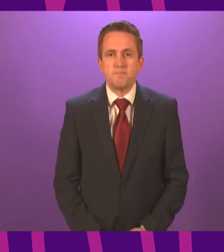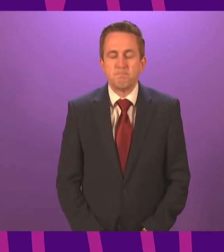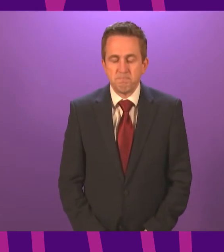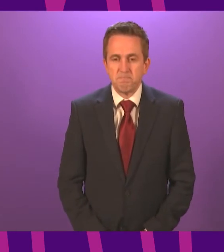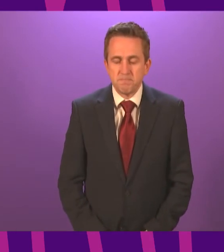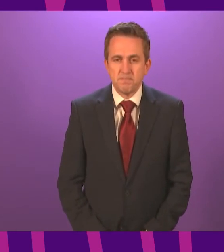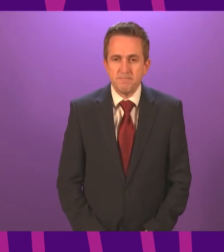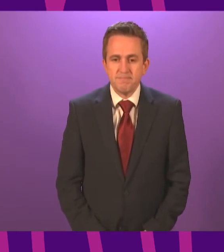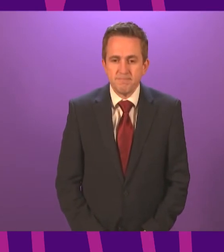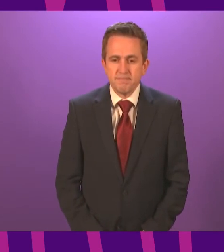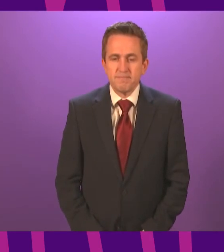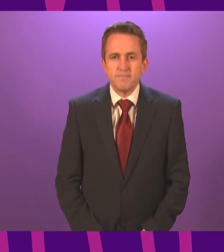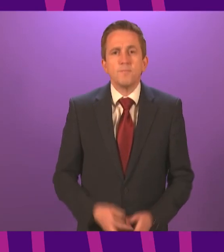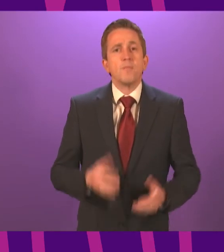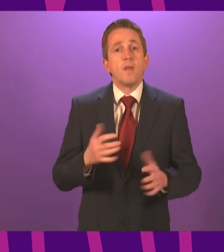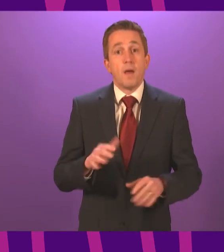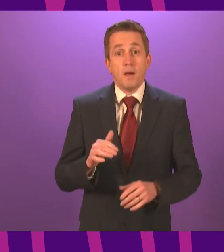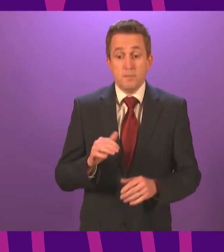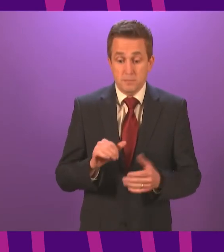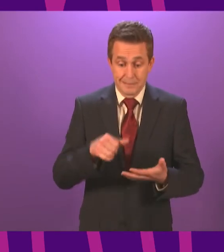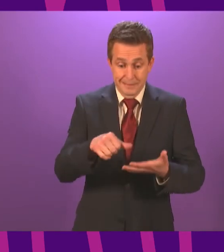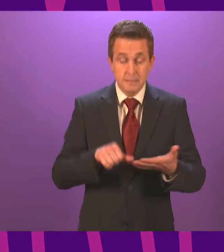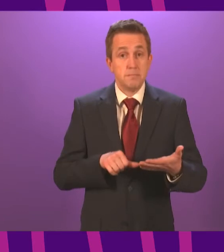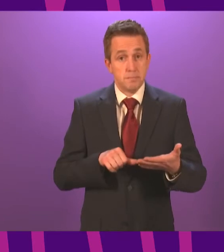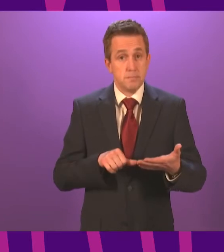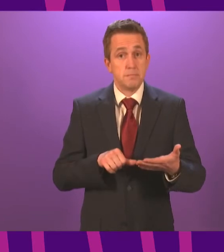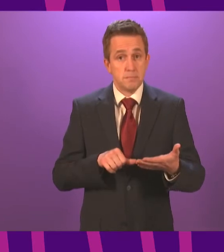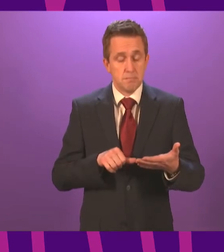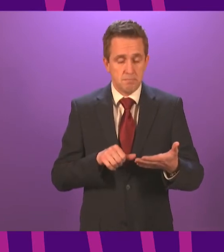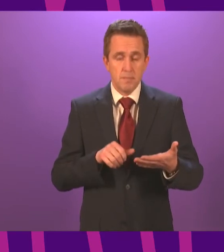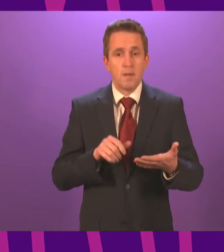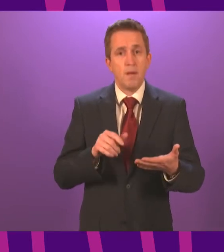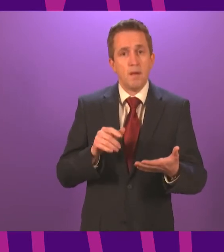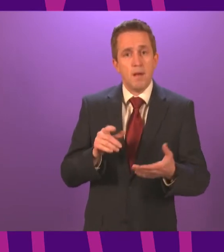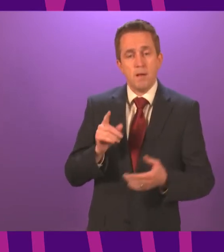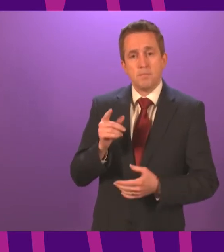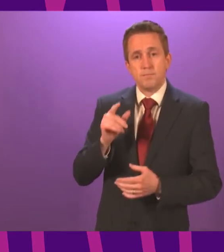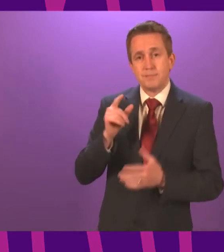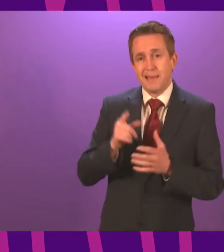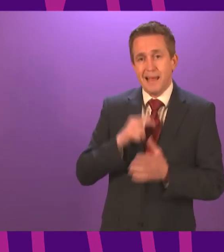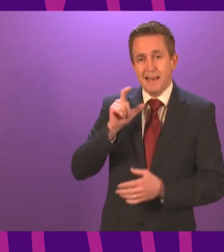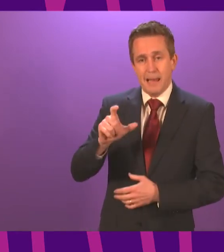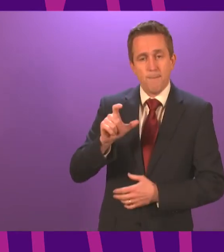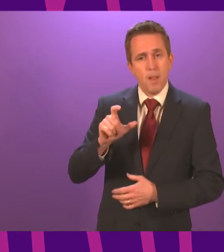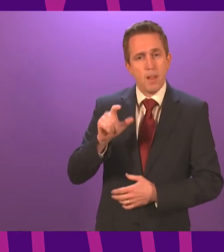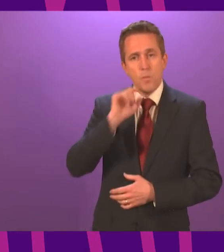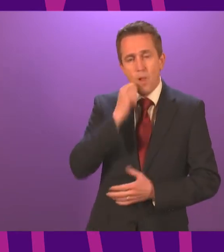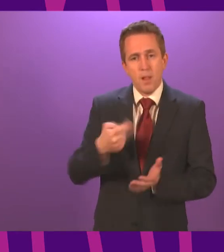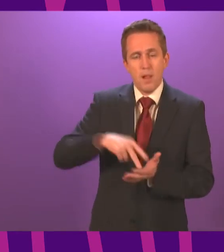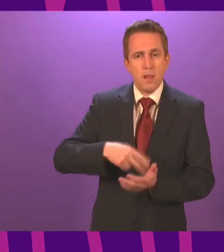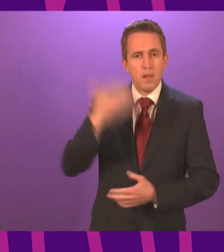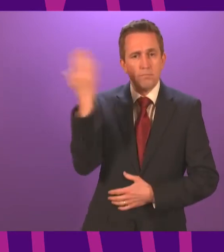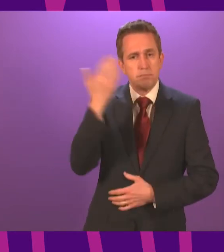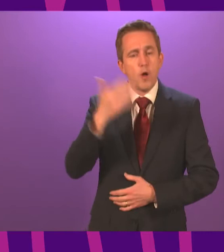Thank you, colleagues. Now, before we move on to the next item of business, and I call Cabinet Secretary Aileen Campbell to open our debate on